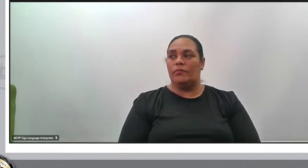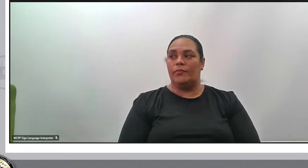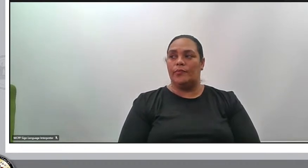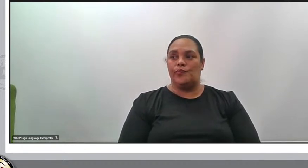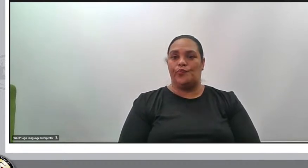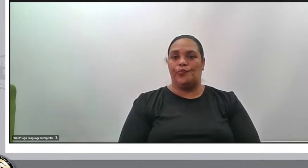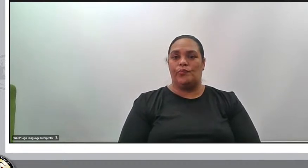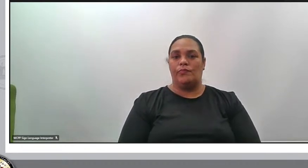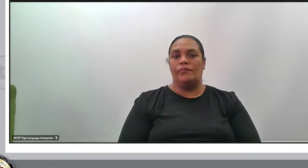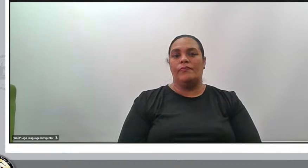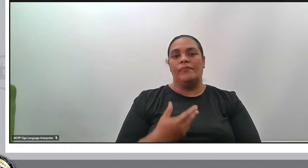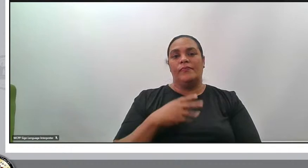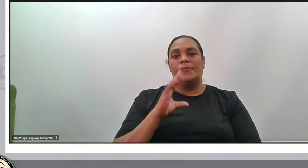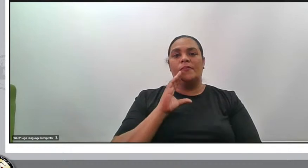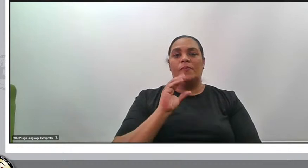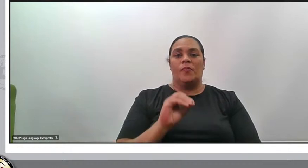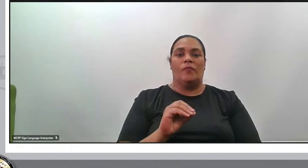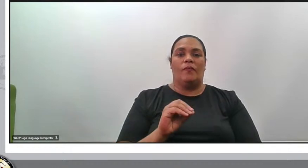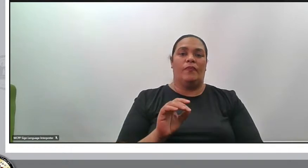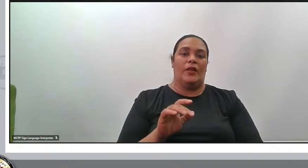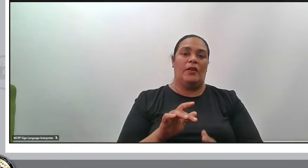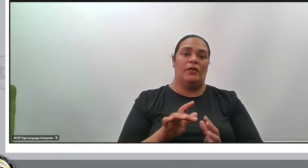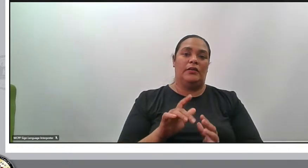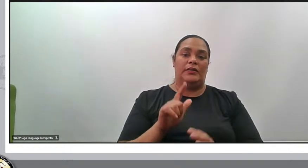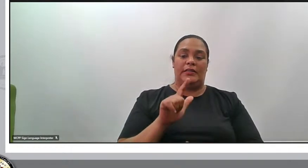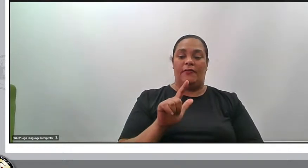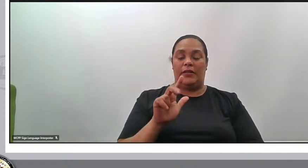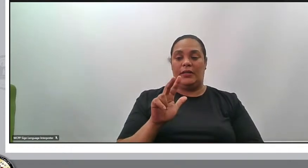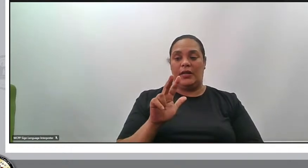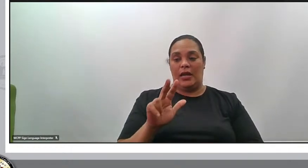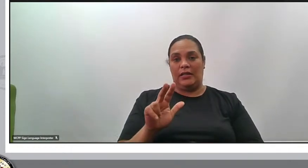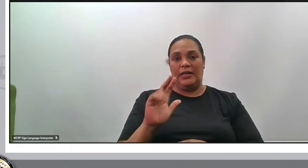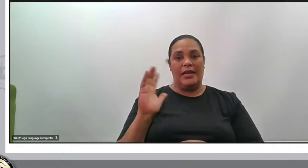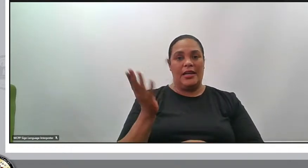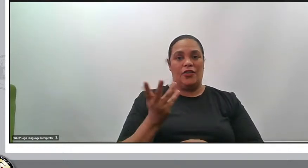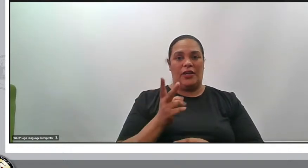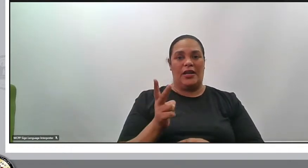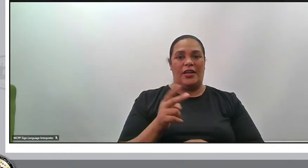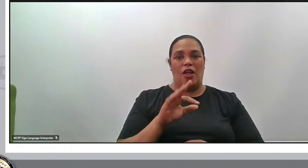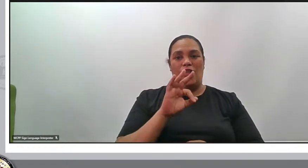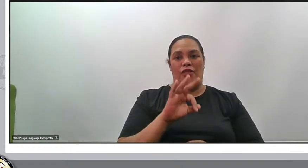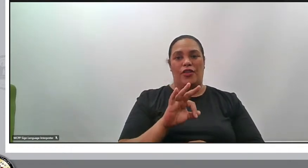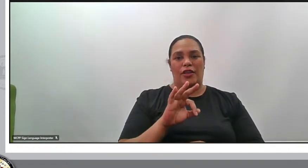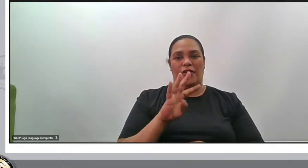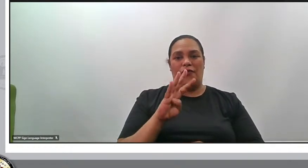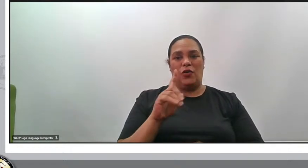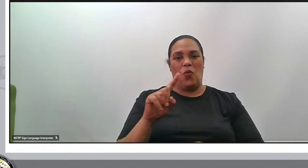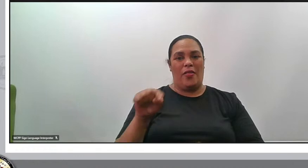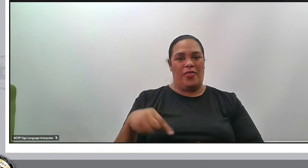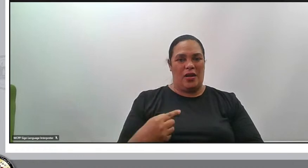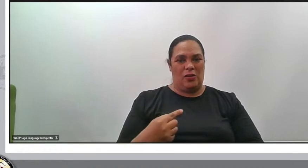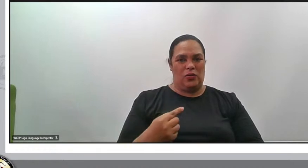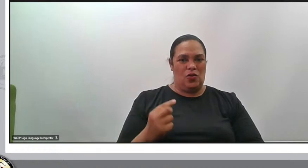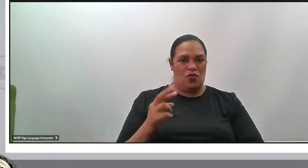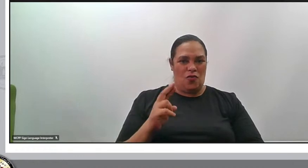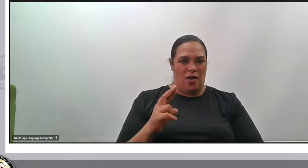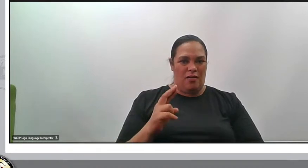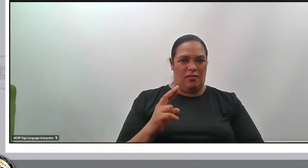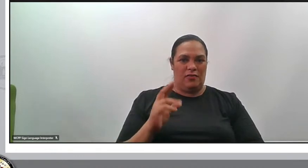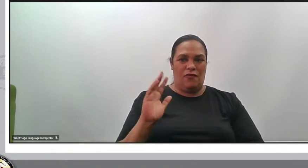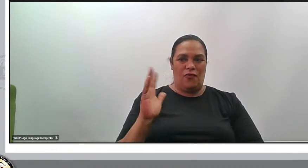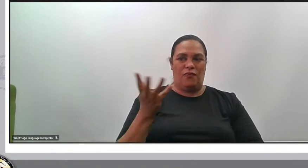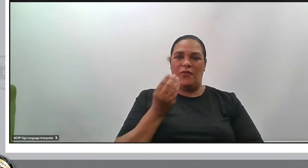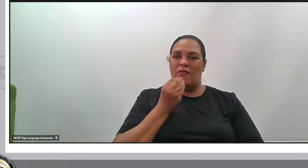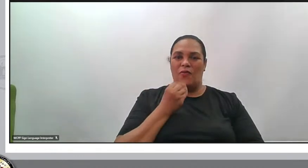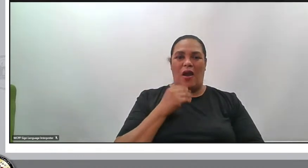If I could just ask on 78, again, catering, 341,000 rand. I know it